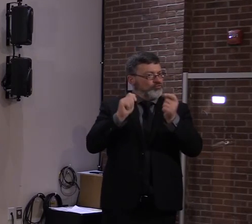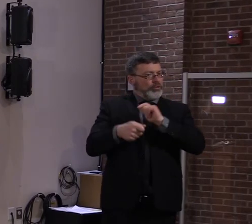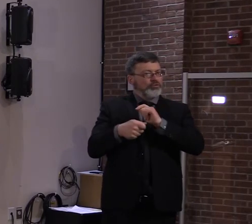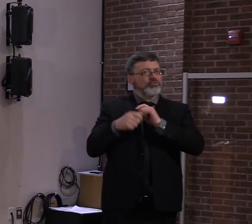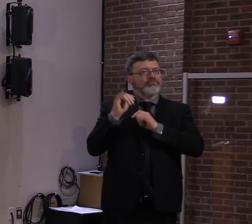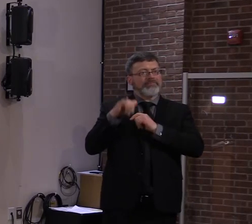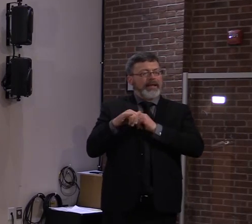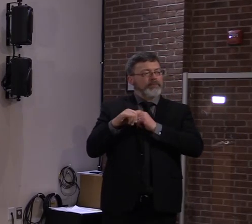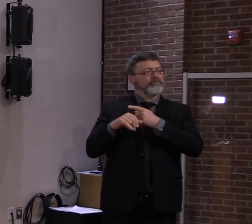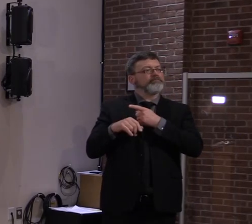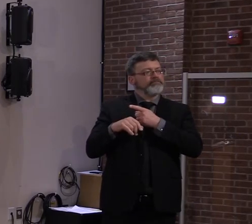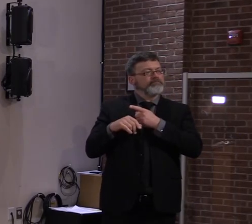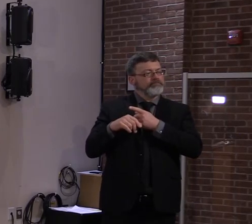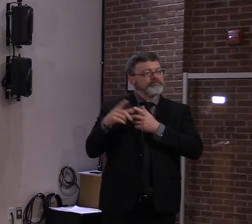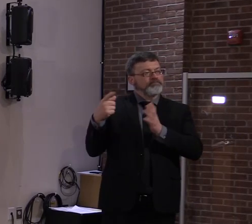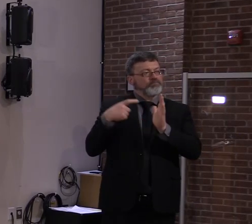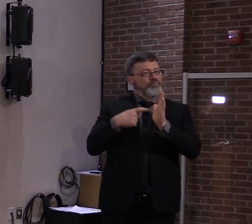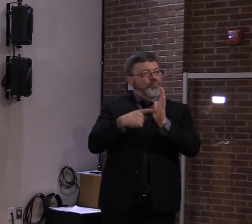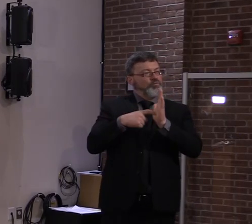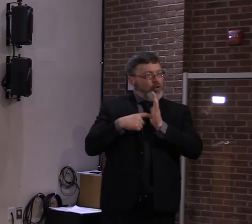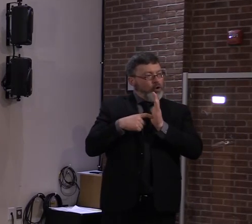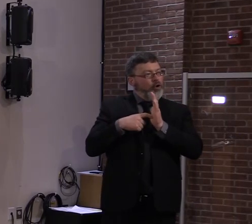requiring people to apply for work.